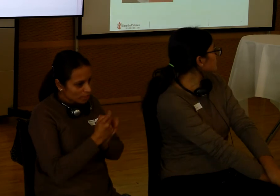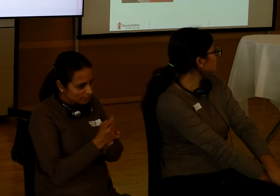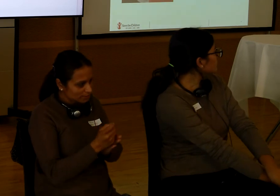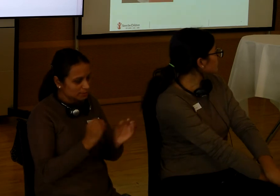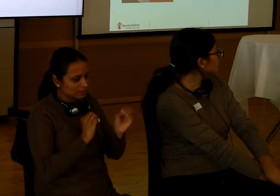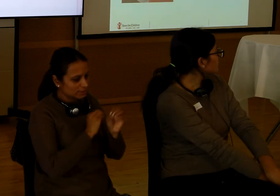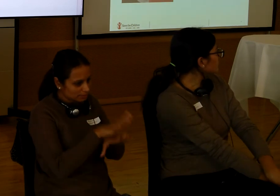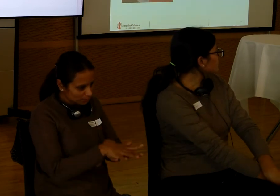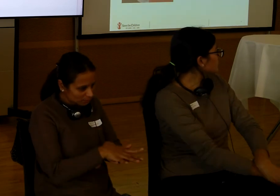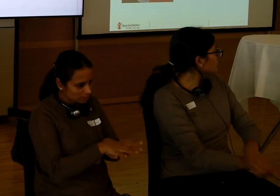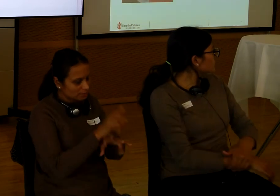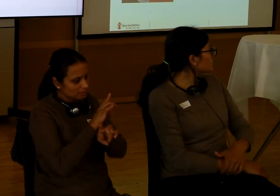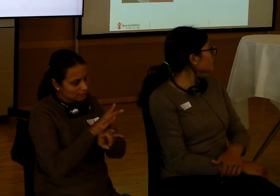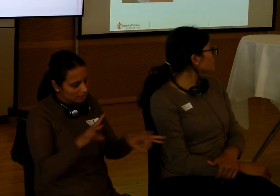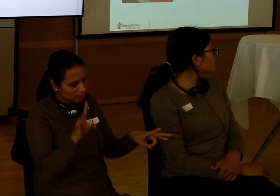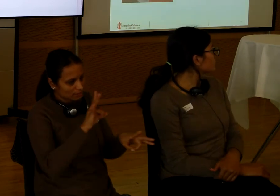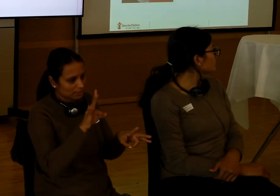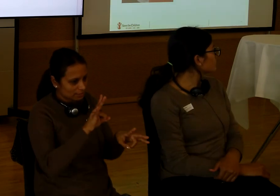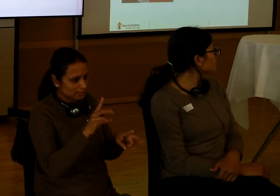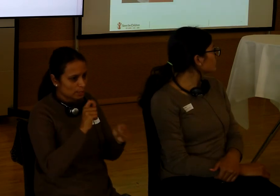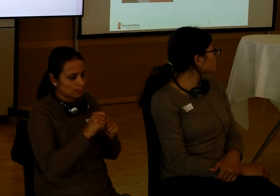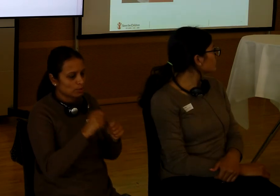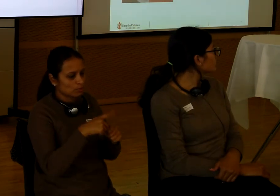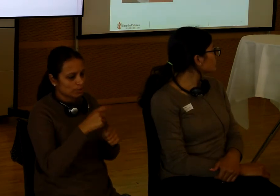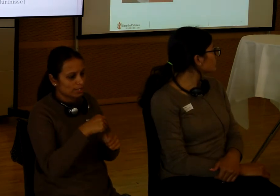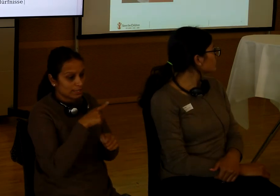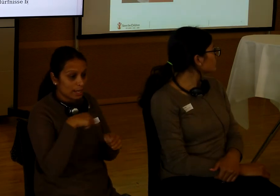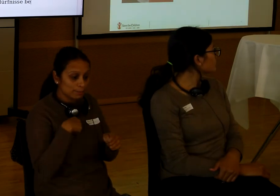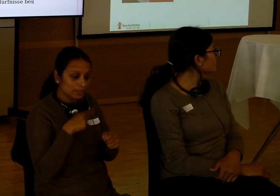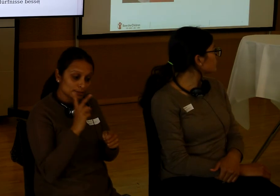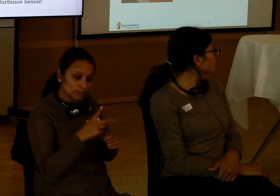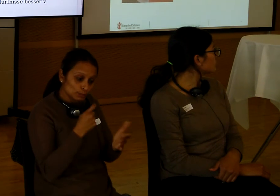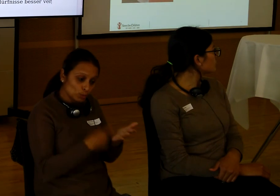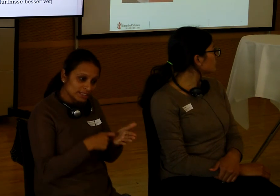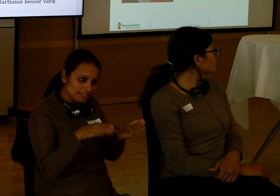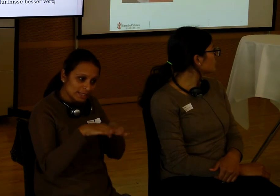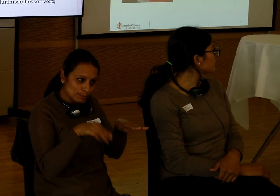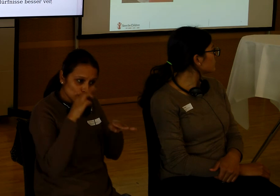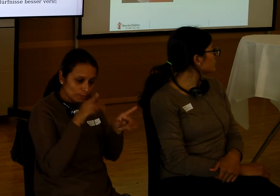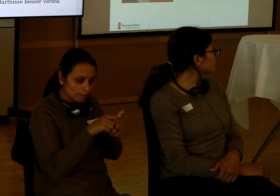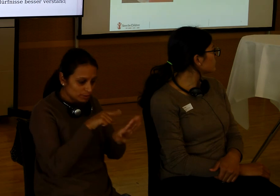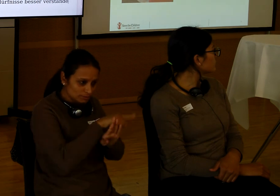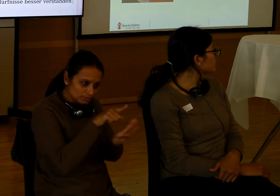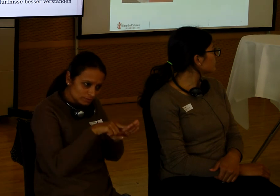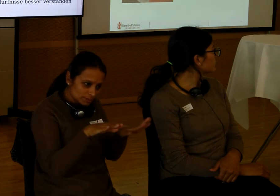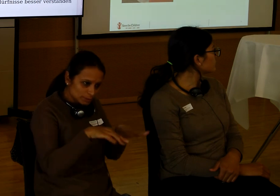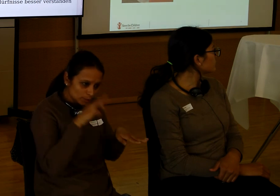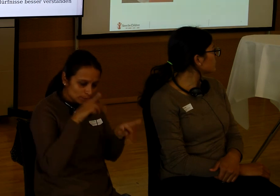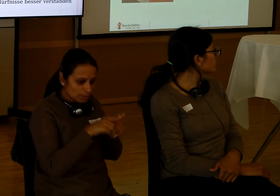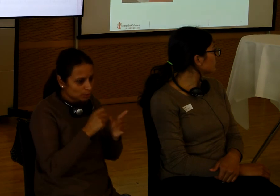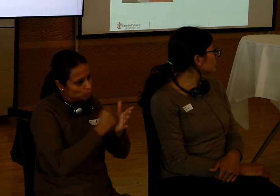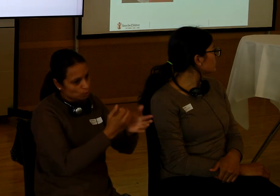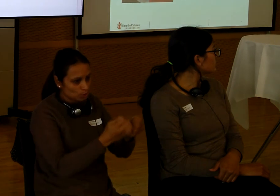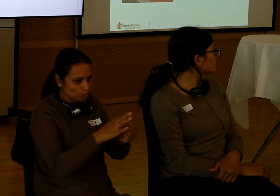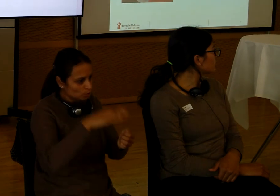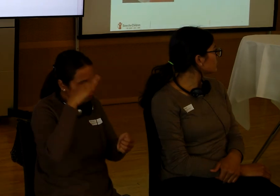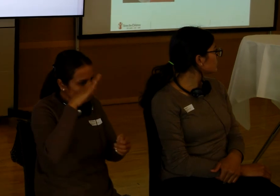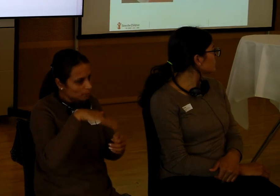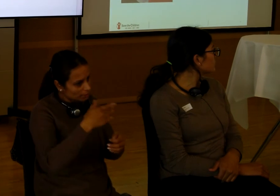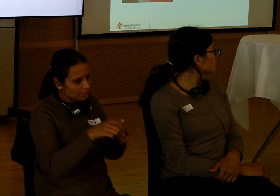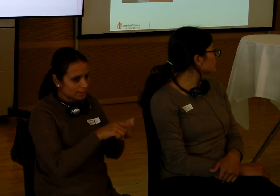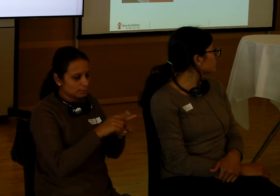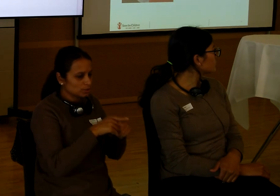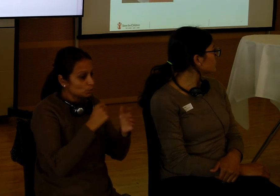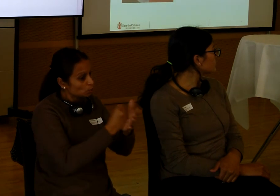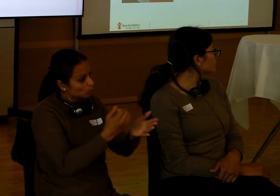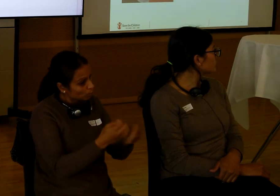inclusive preschool education. This was timely given the commitments that the government had made and the need for technical